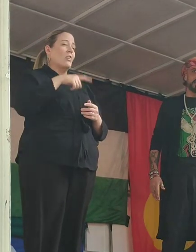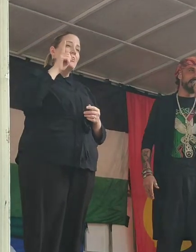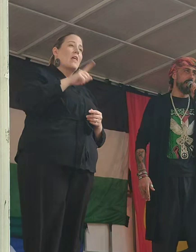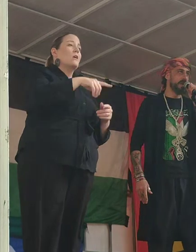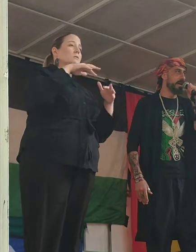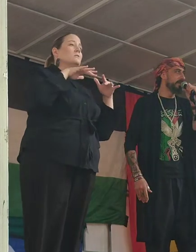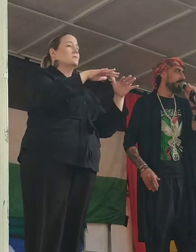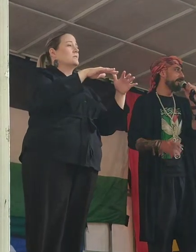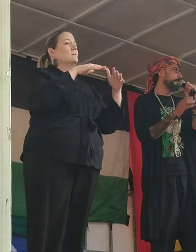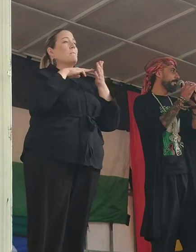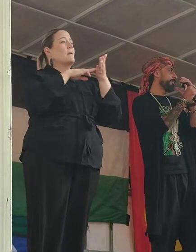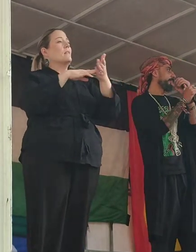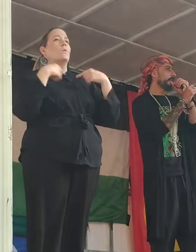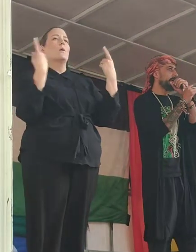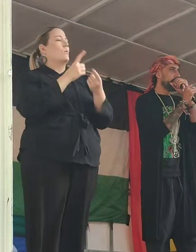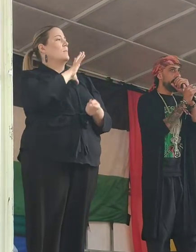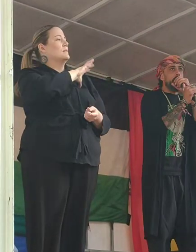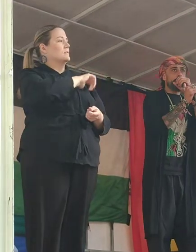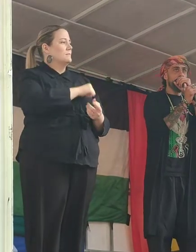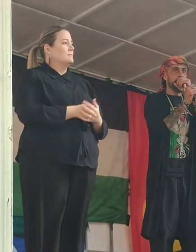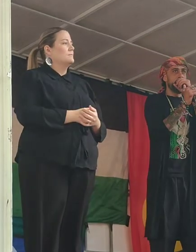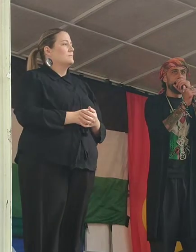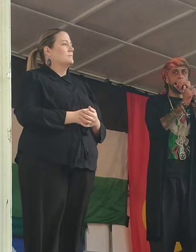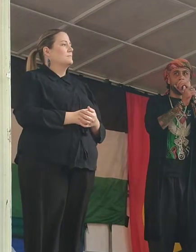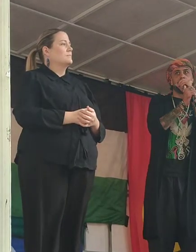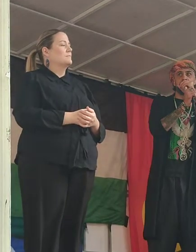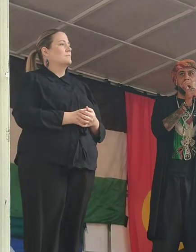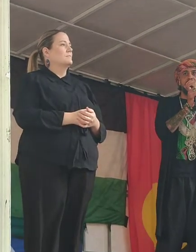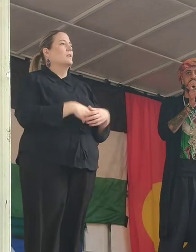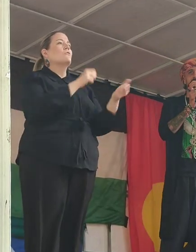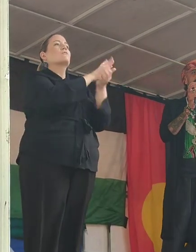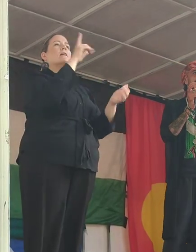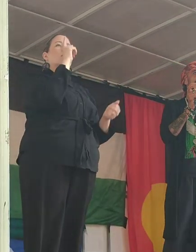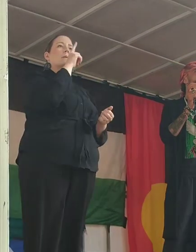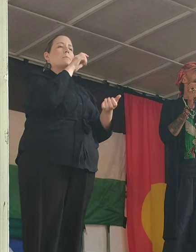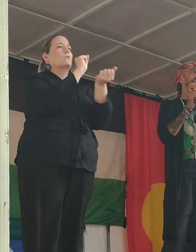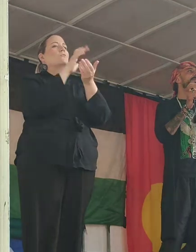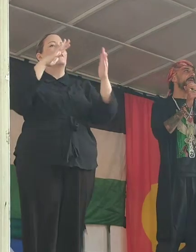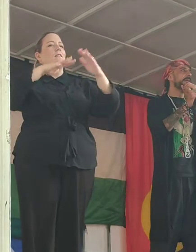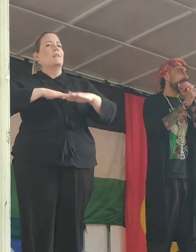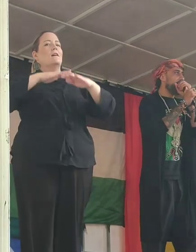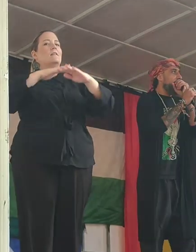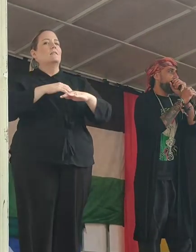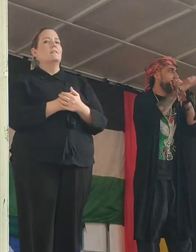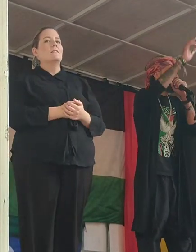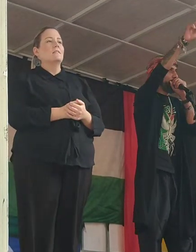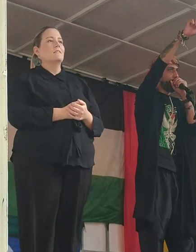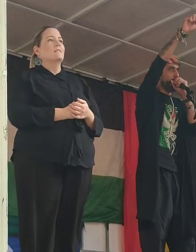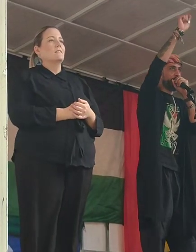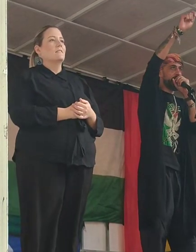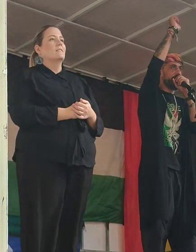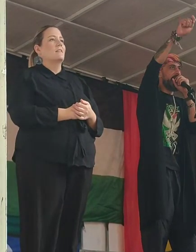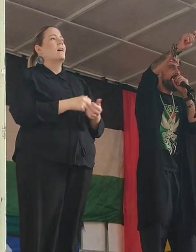thousands, in our millions! We are all Palestinians! Free the people, free the land! Free the people, free the land! Free the